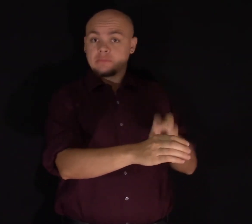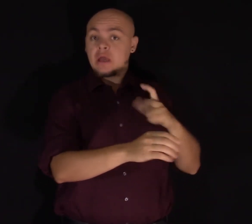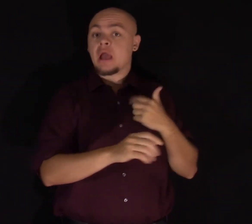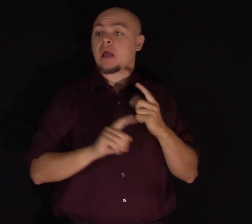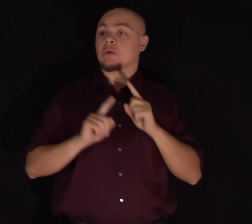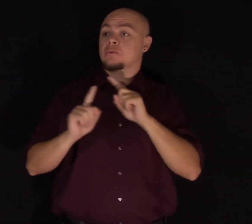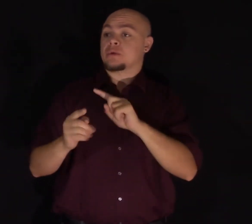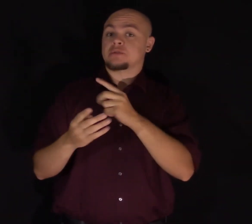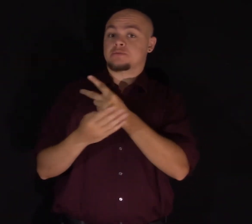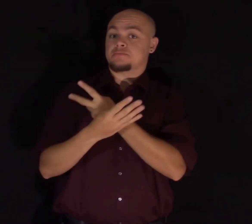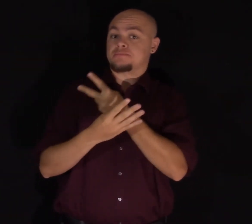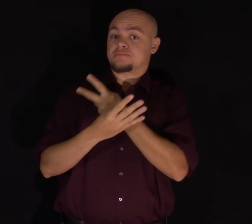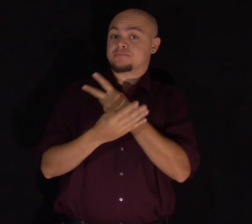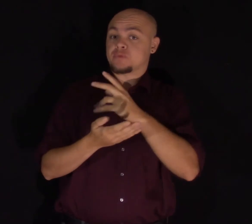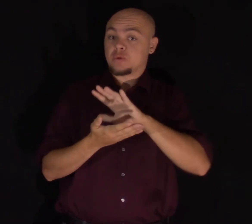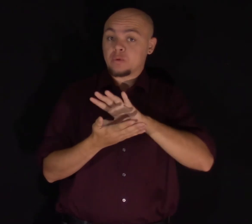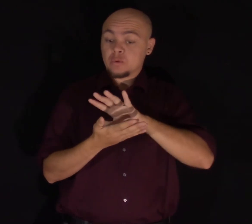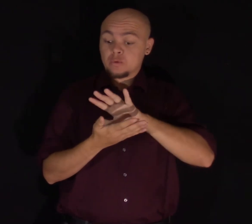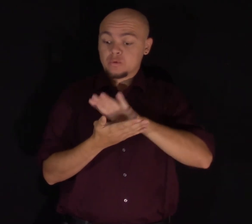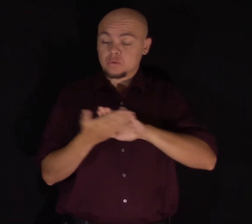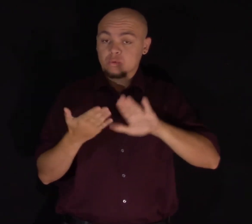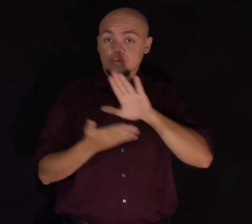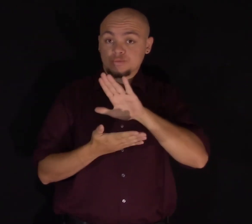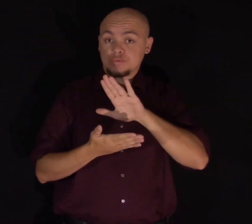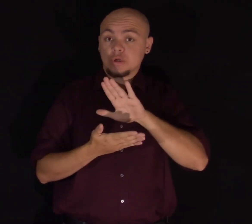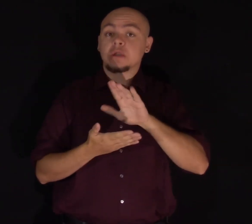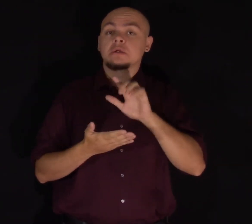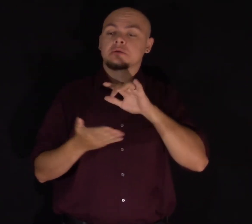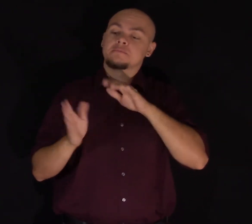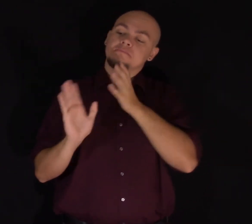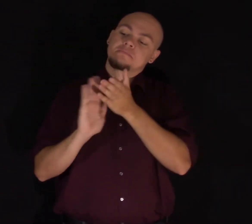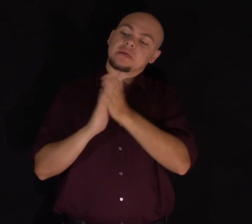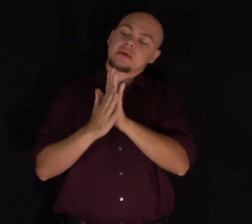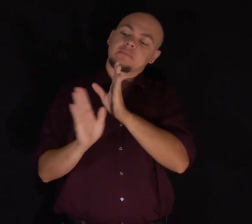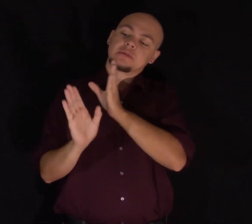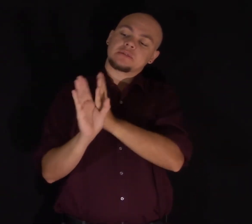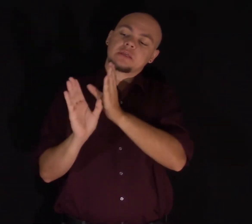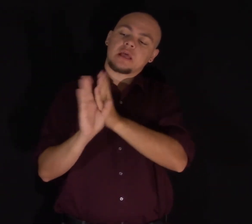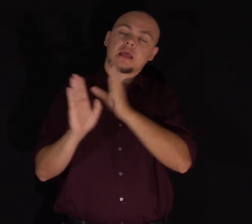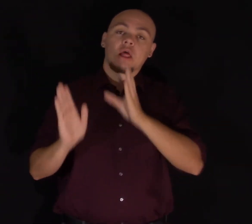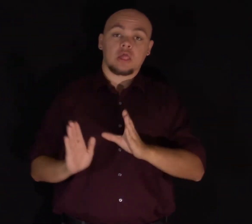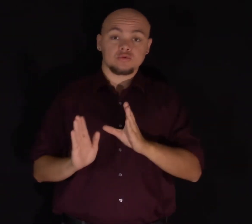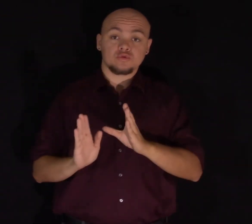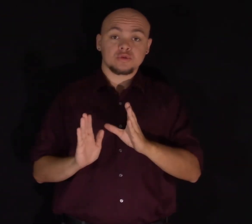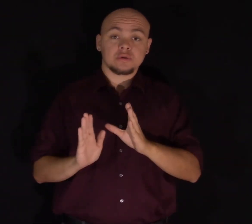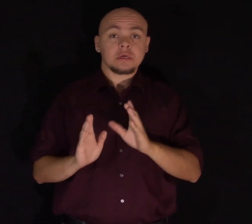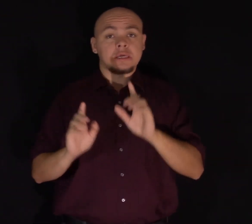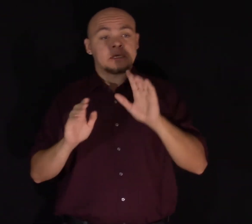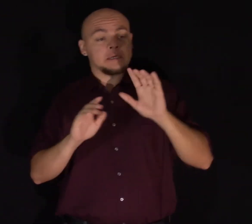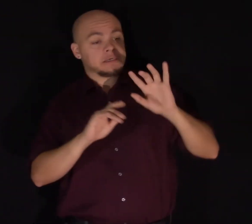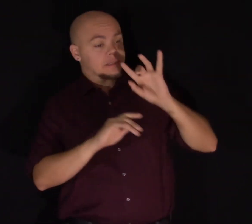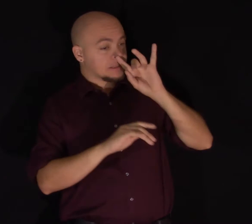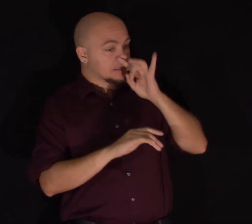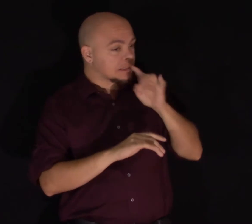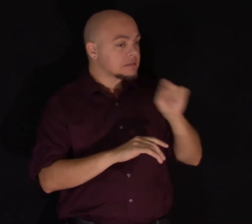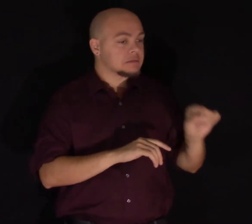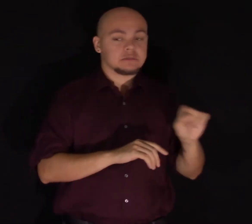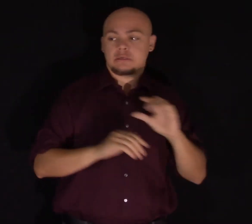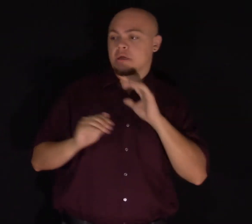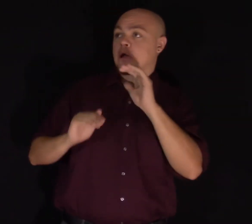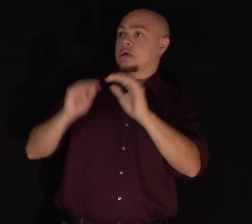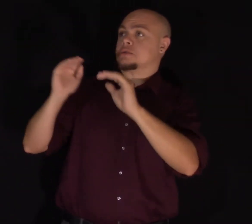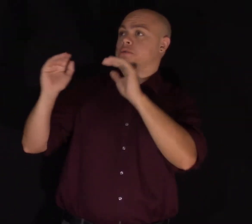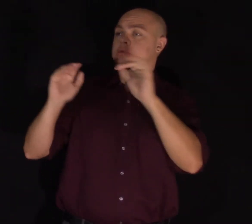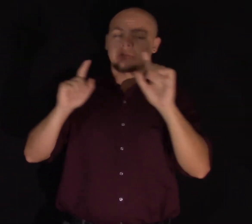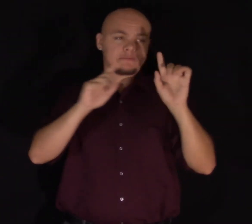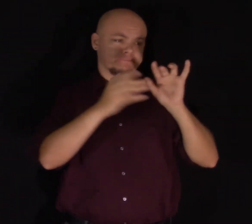a psychologist. I started studying kids and adults in all kinds of super challenging settings. And in every study,